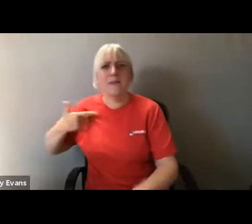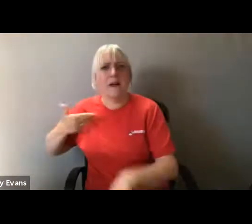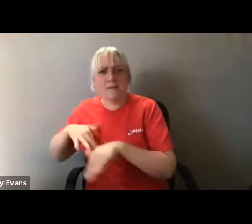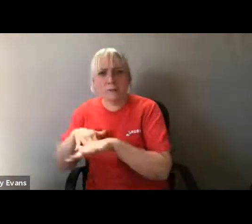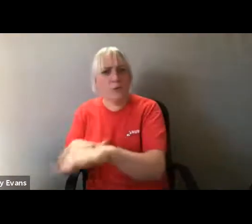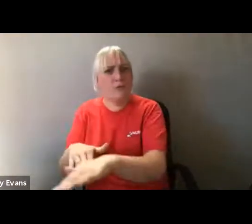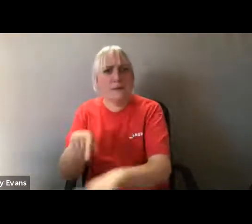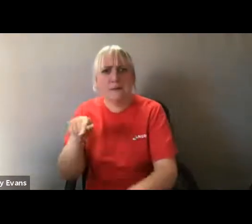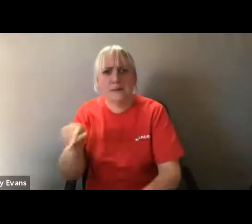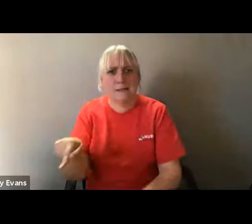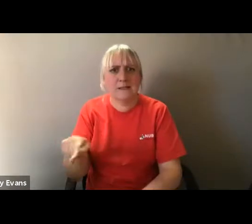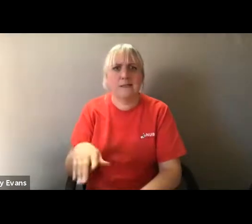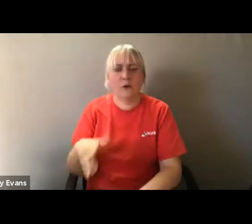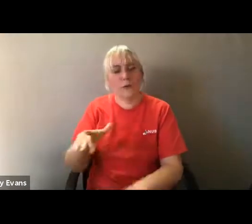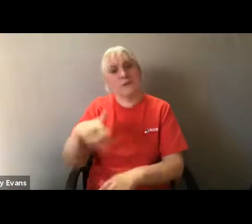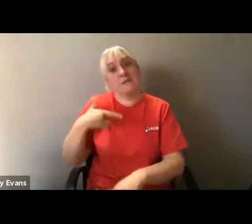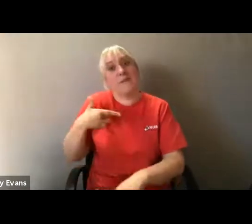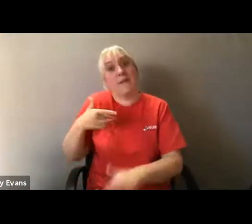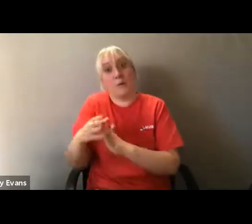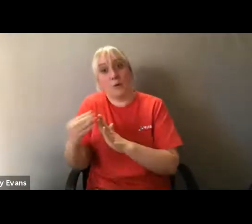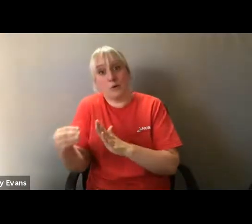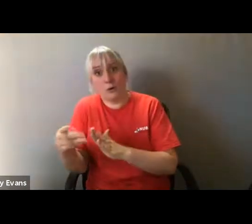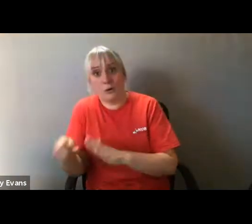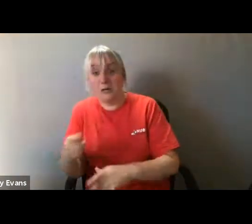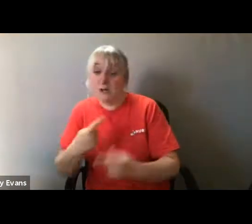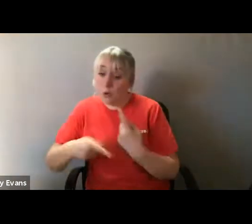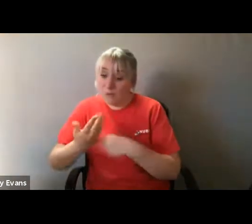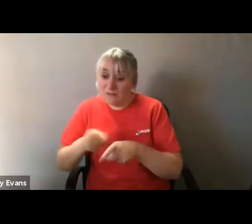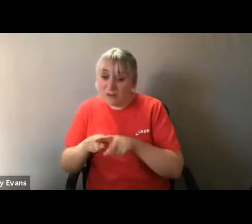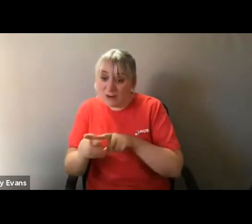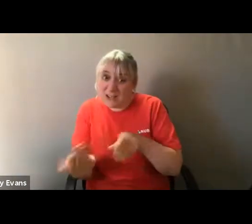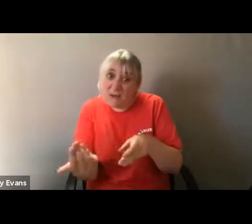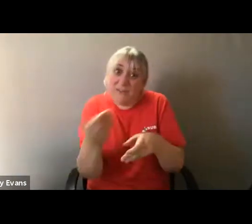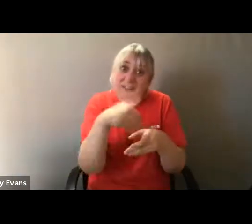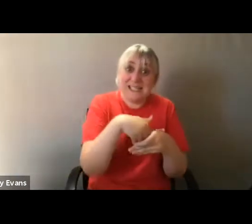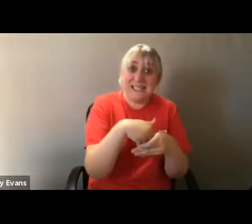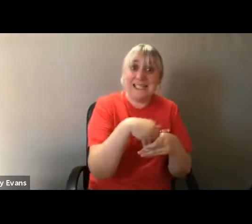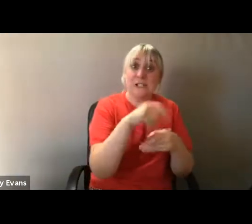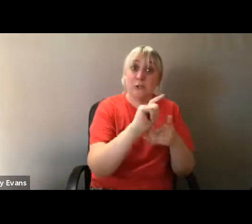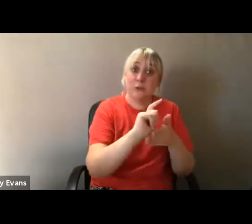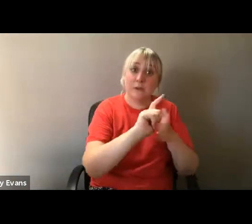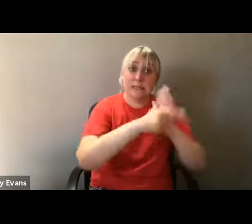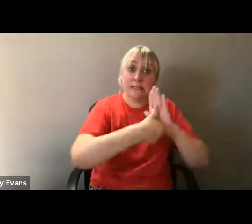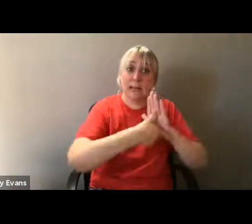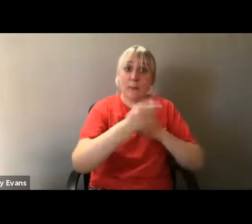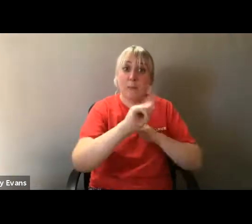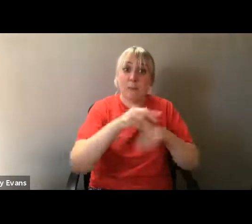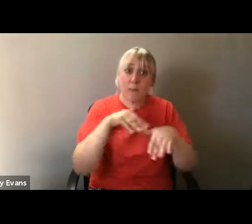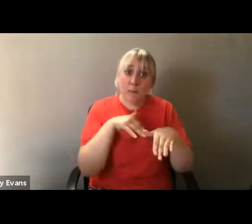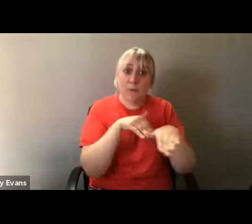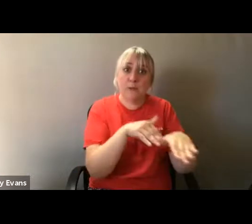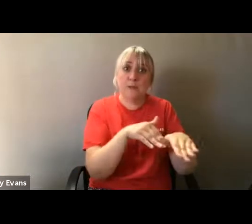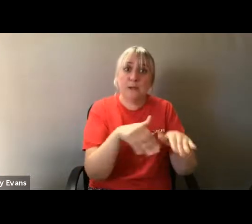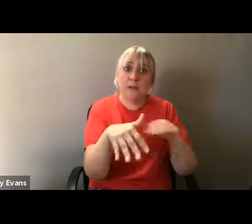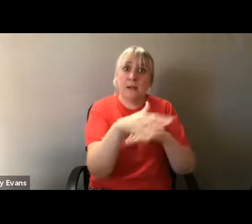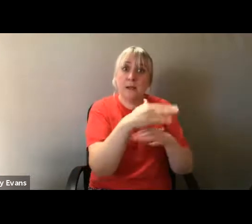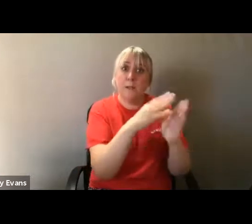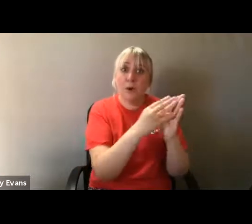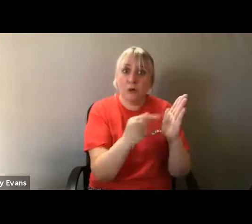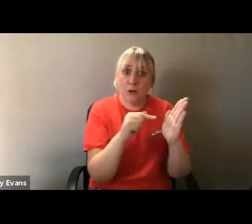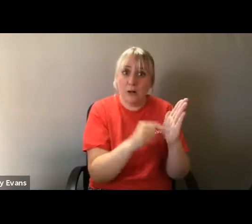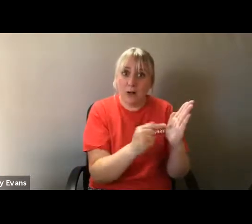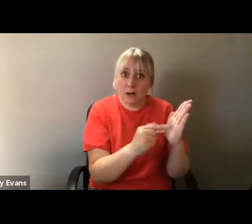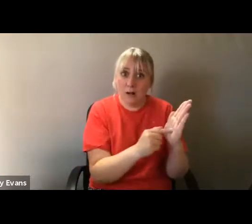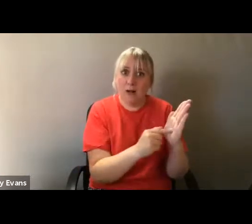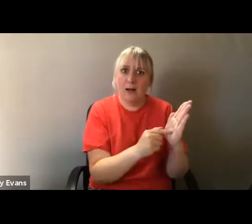We have, however, tried to fit in to the disabled people movement's idea of a social model. And as it is, the underlying